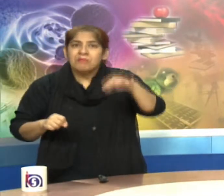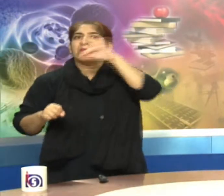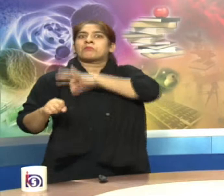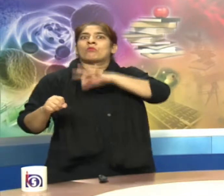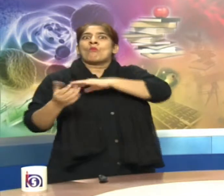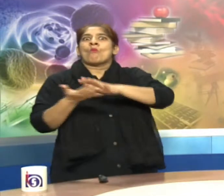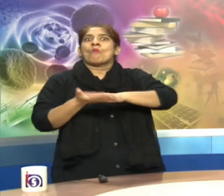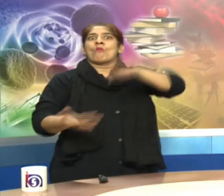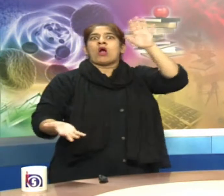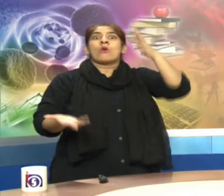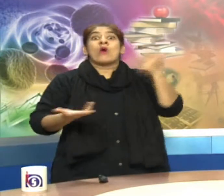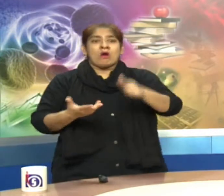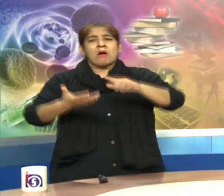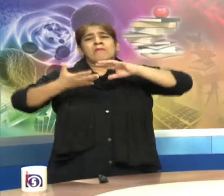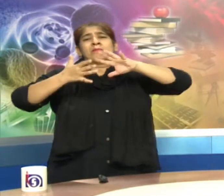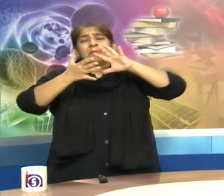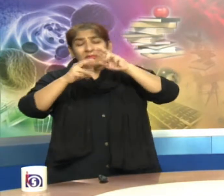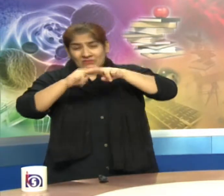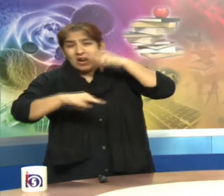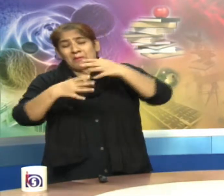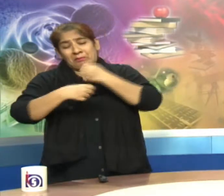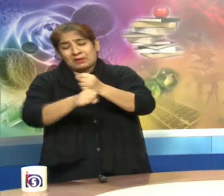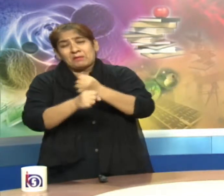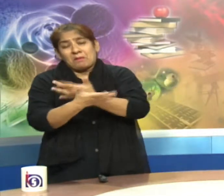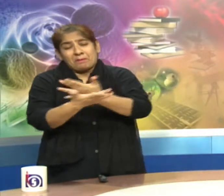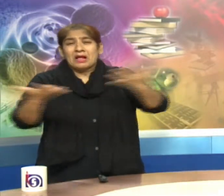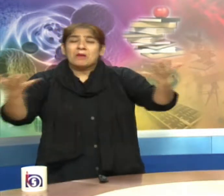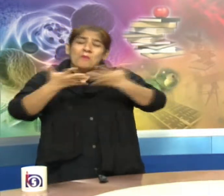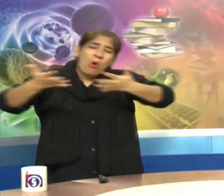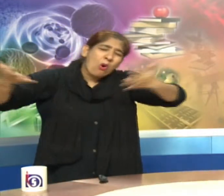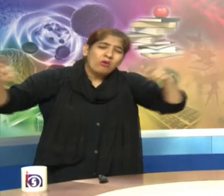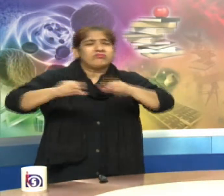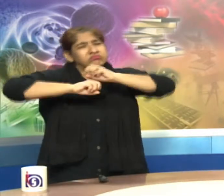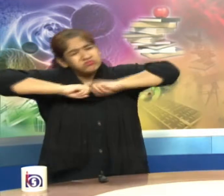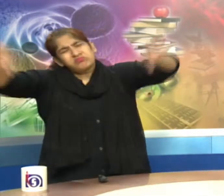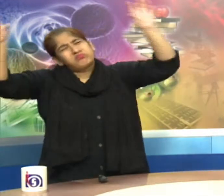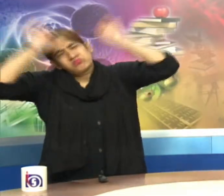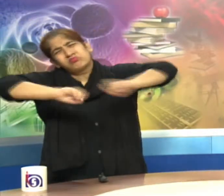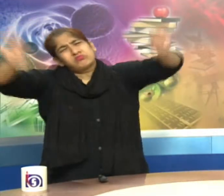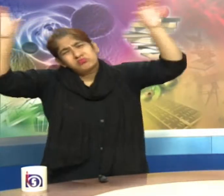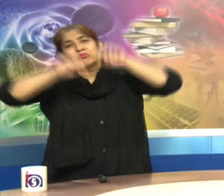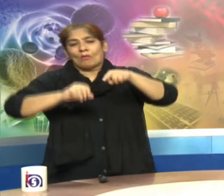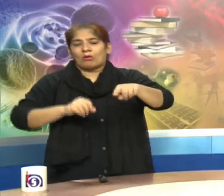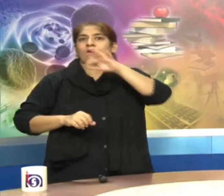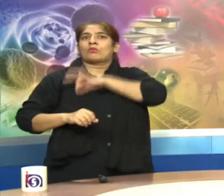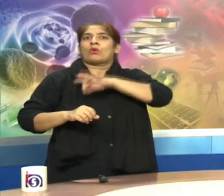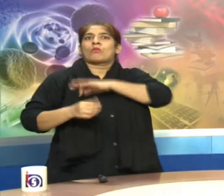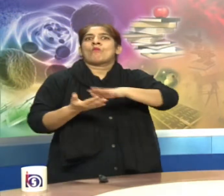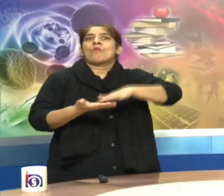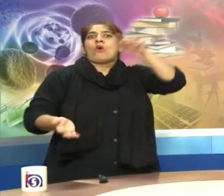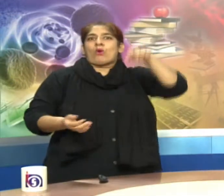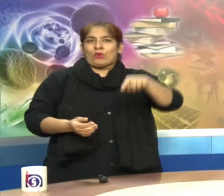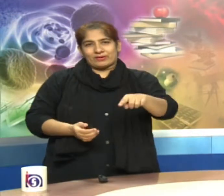are buying the things, they are also getting some benefit. So this is also an